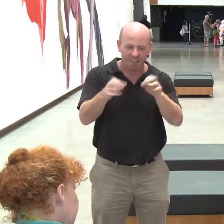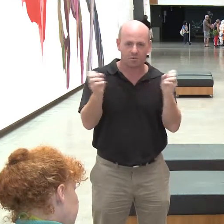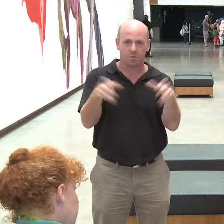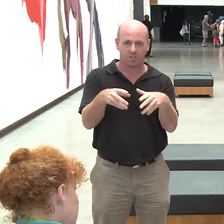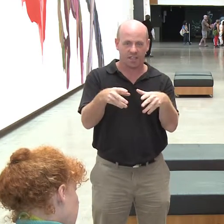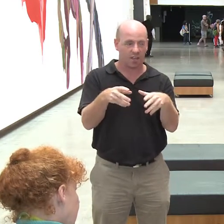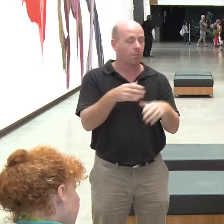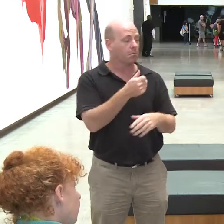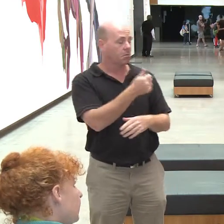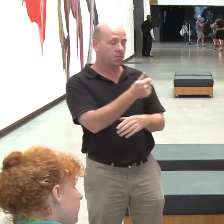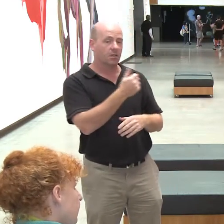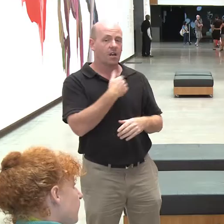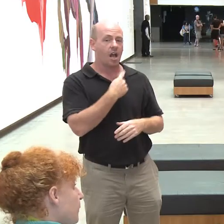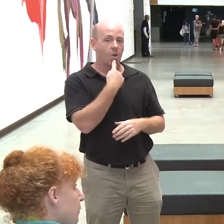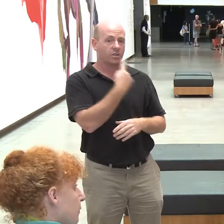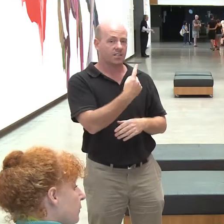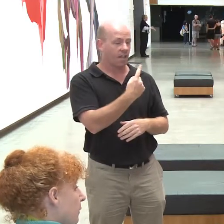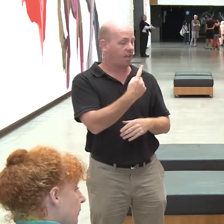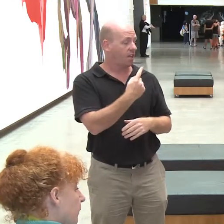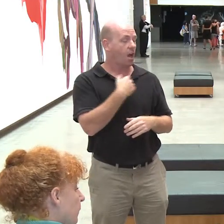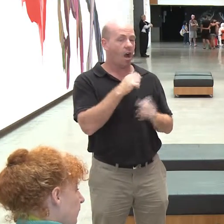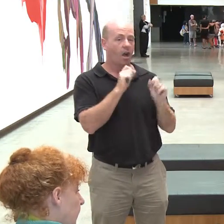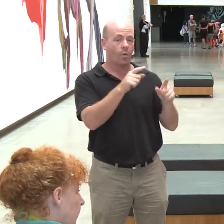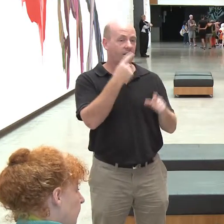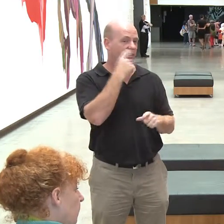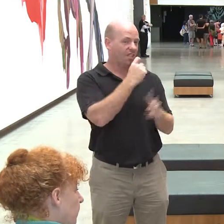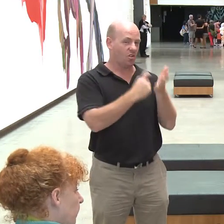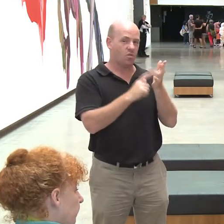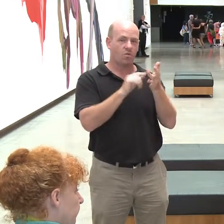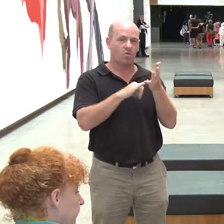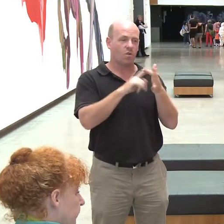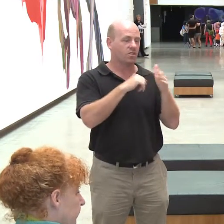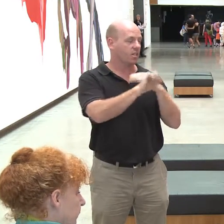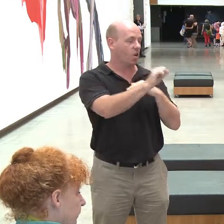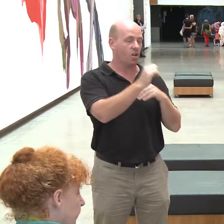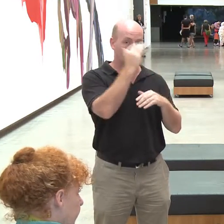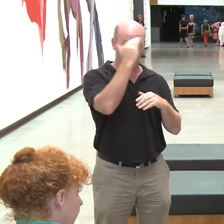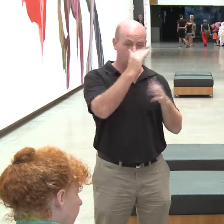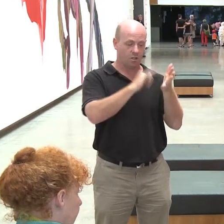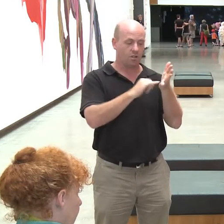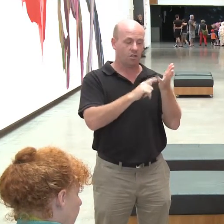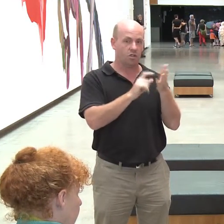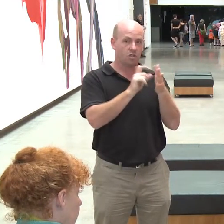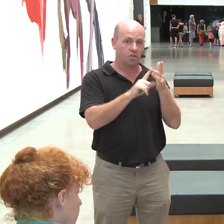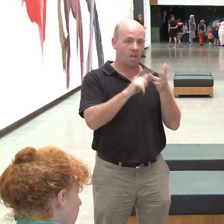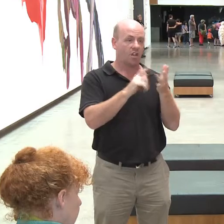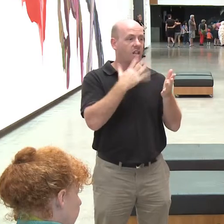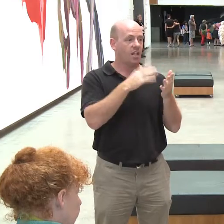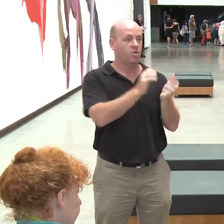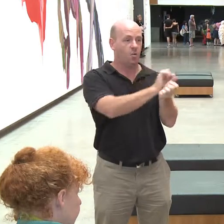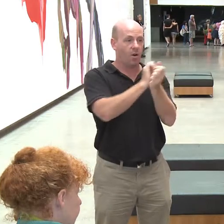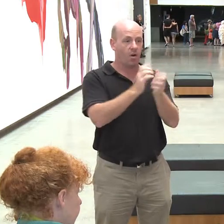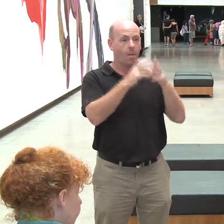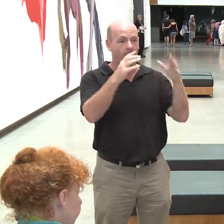I must say, I went to see Rose in her studio. Actually, you had to borrow a bigger studio, didn't you, to make